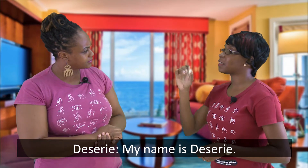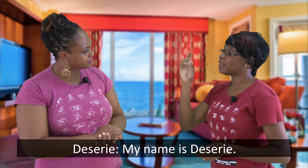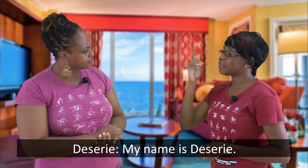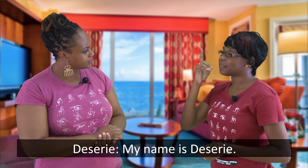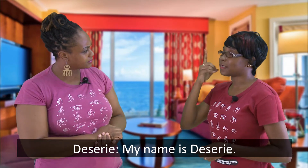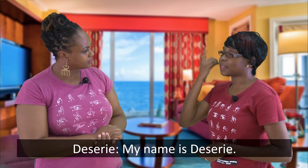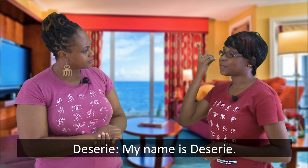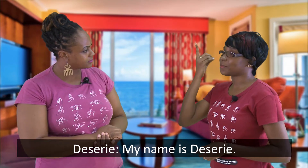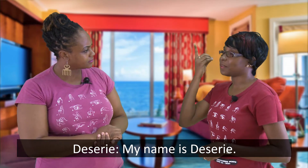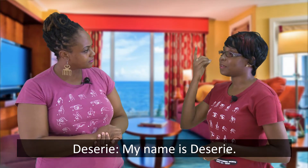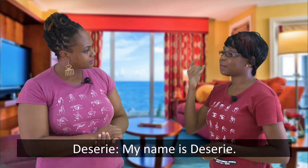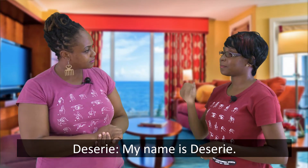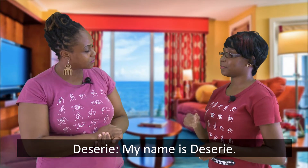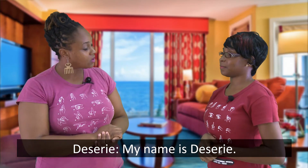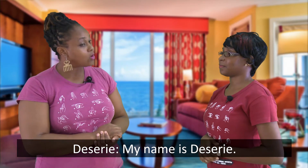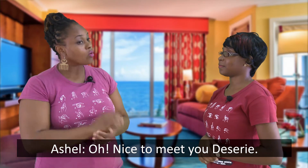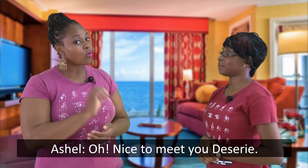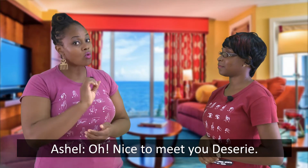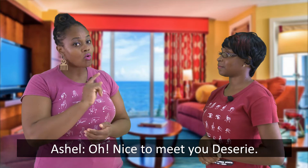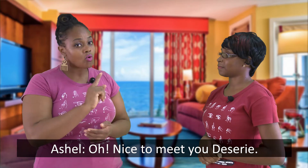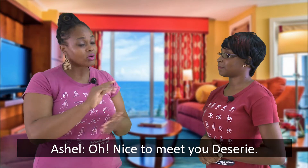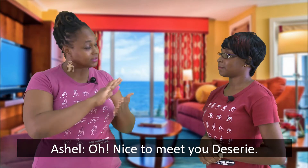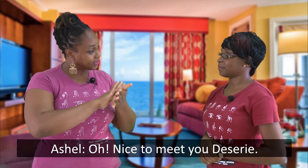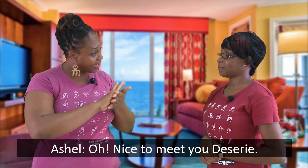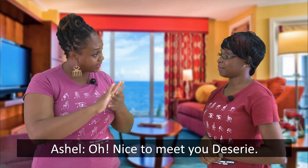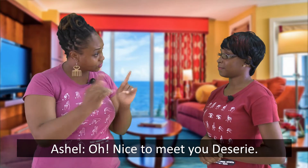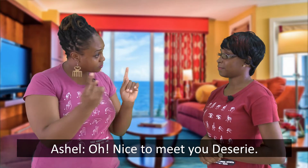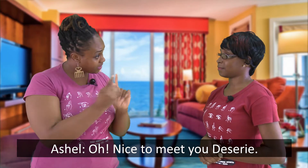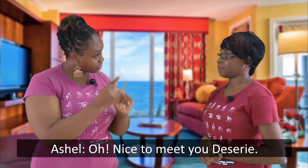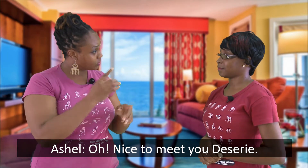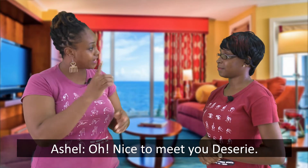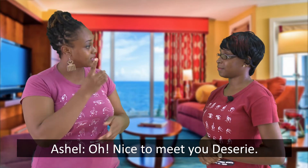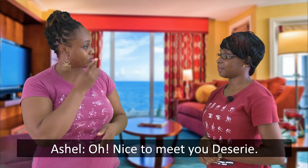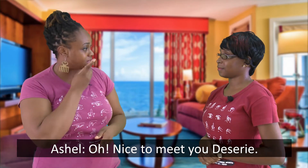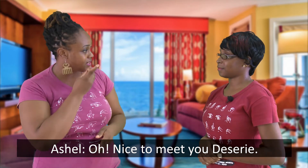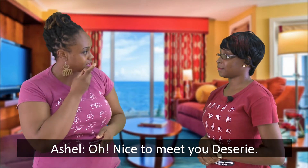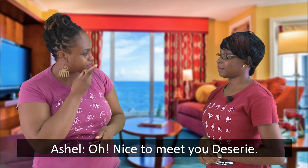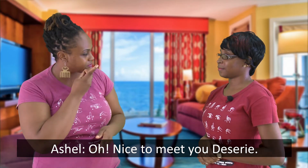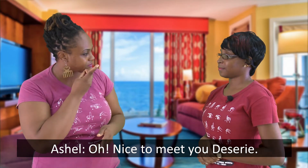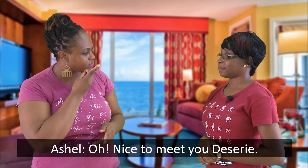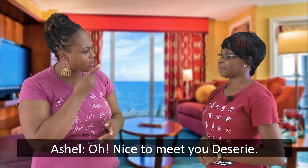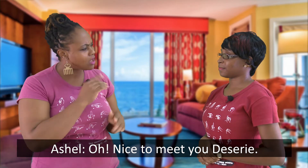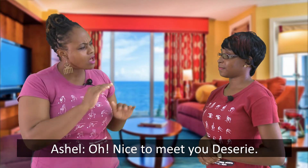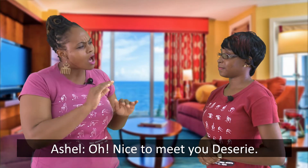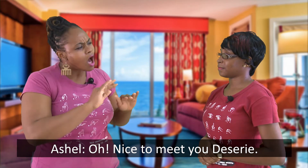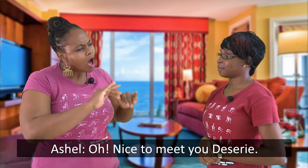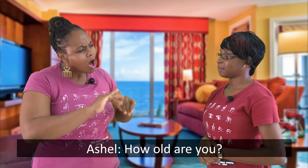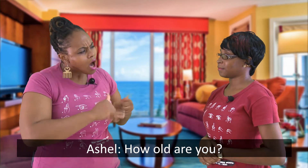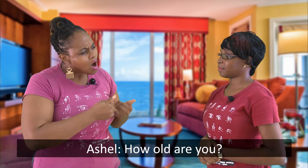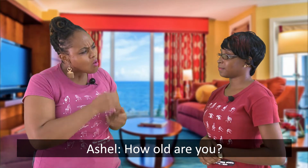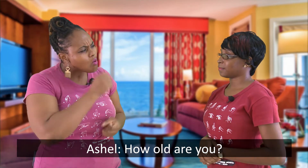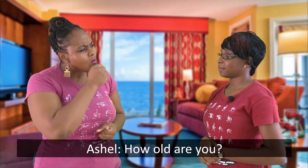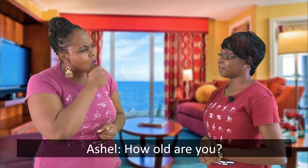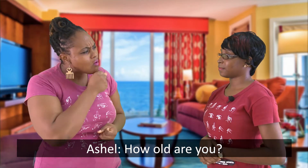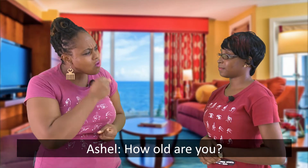Desiree oh nice to meet you Desiree how old